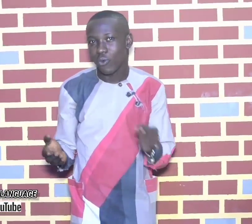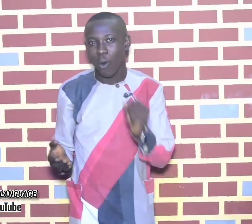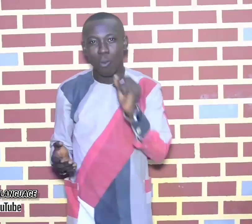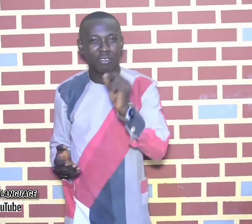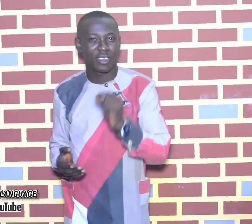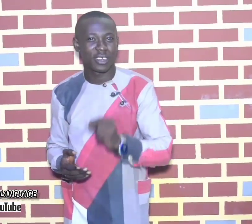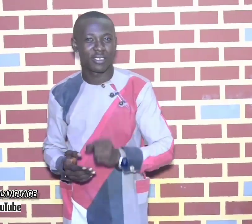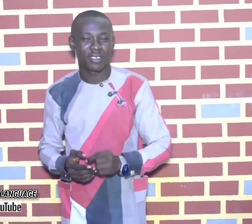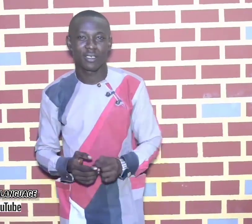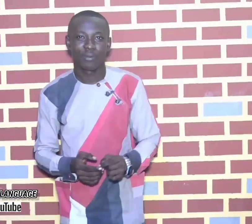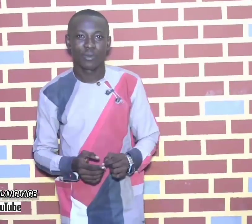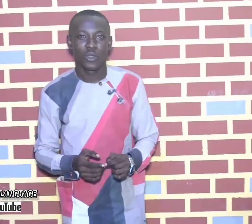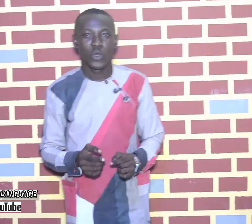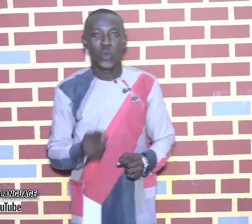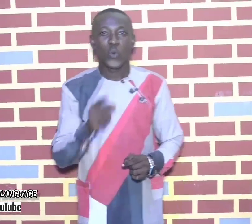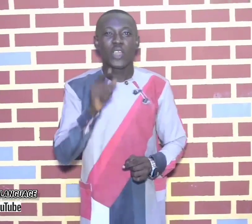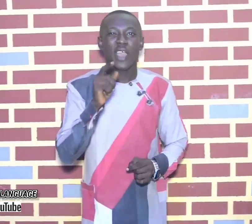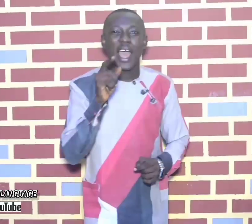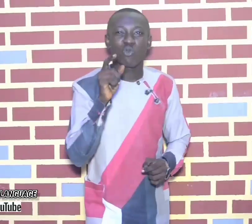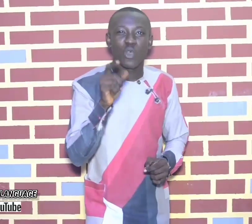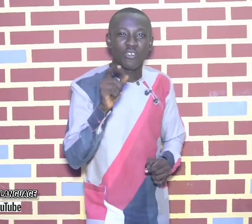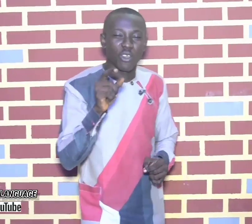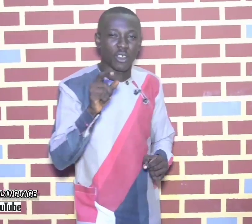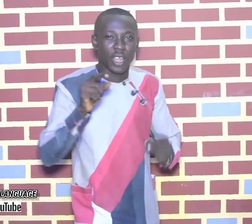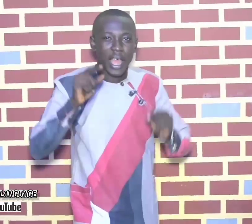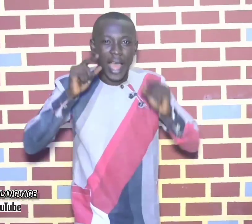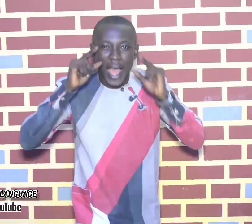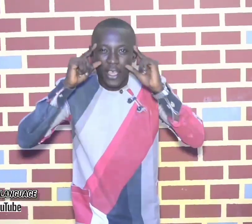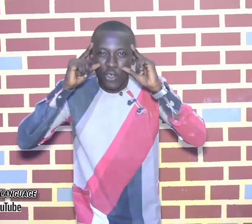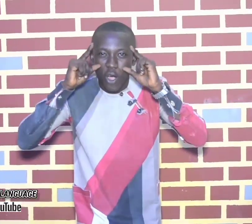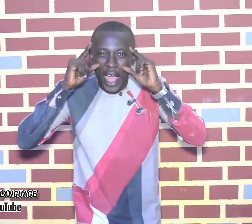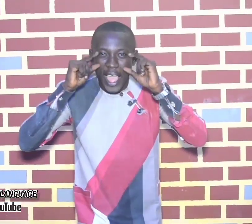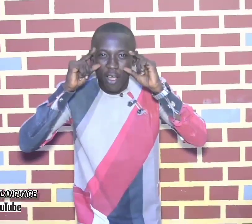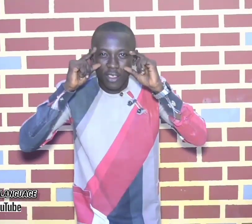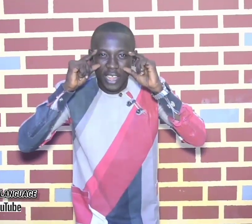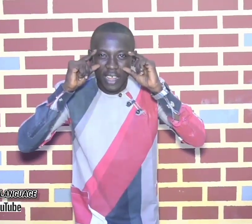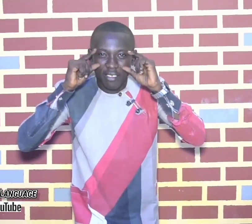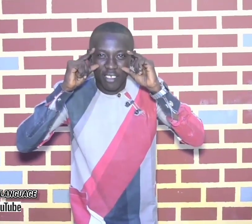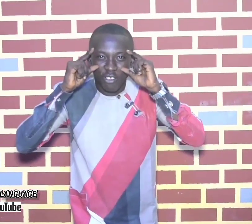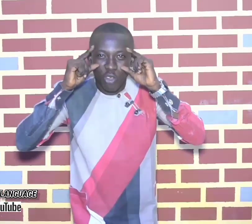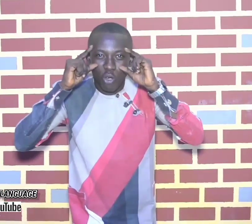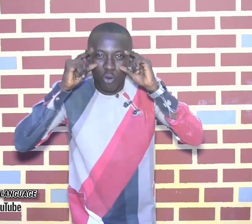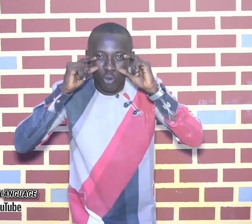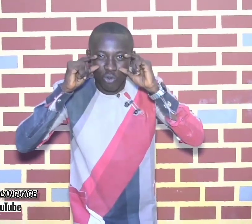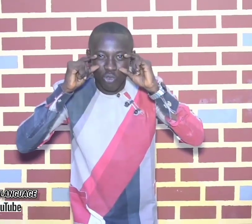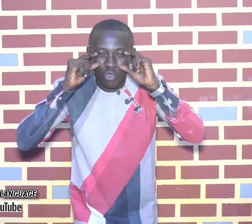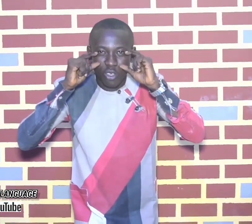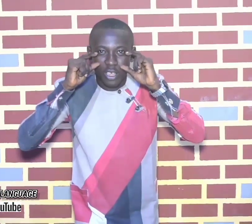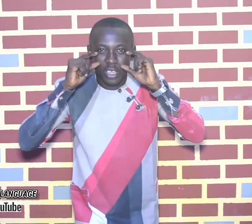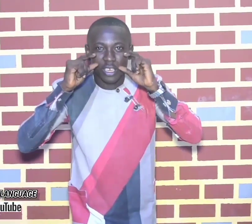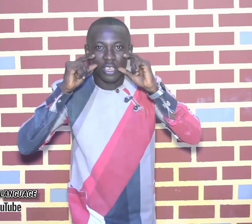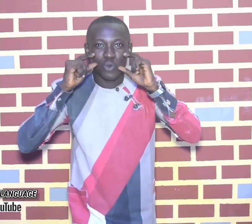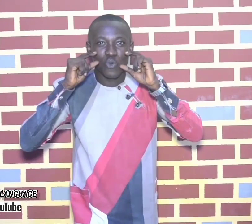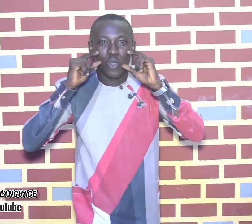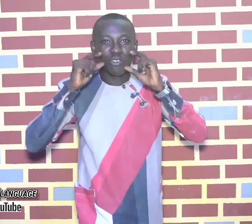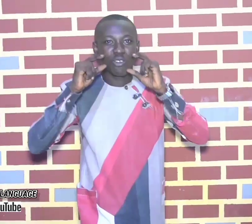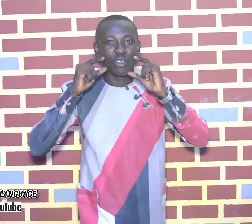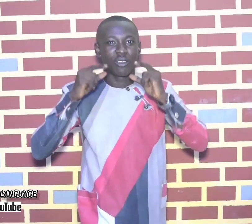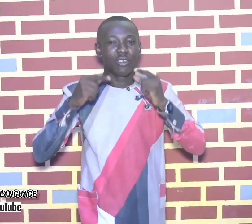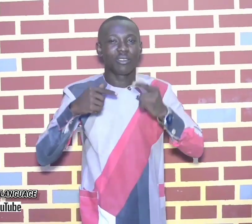one more secret. When you ask question and your eye contact is not close, the question